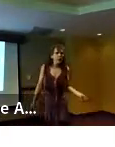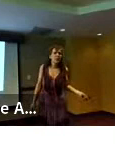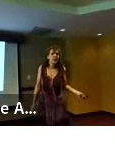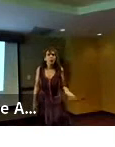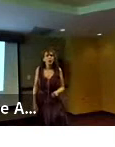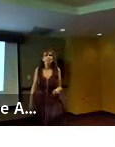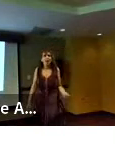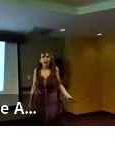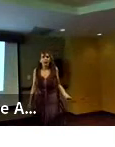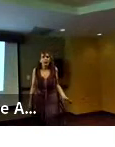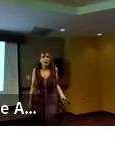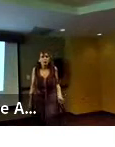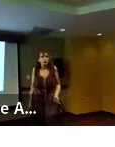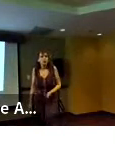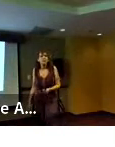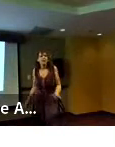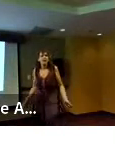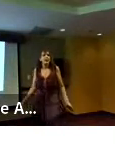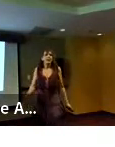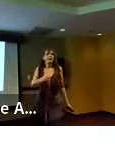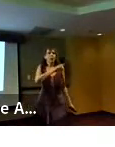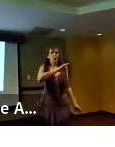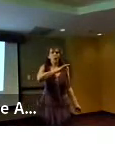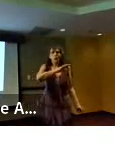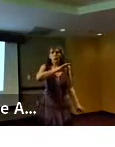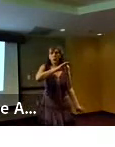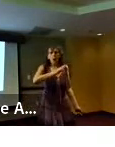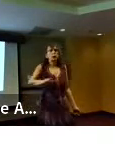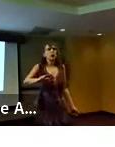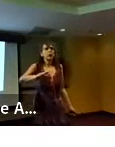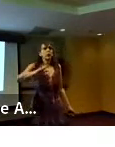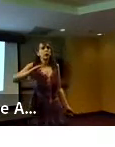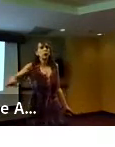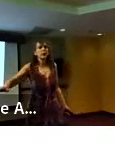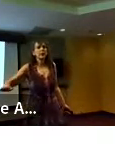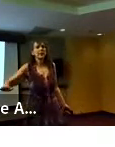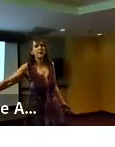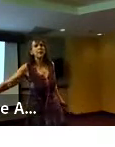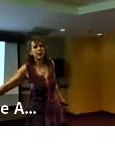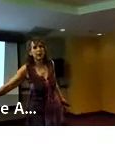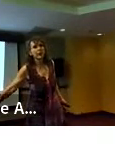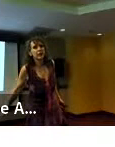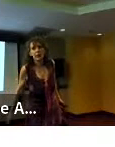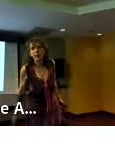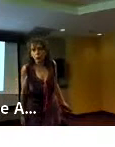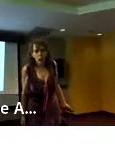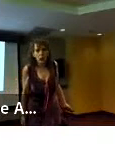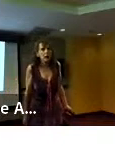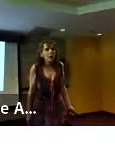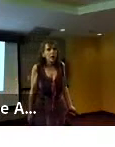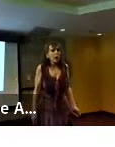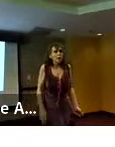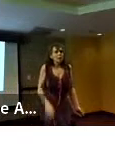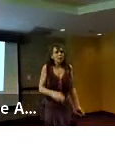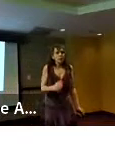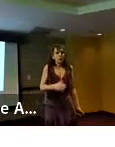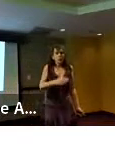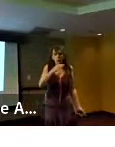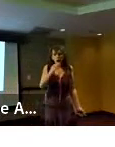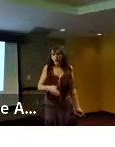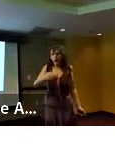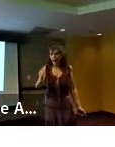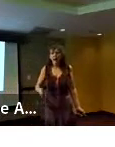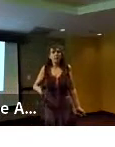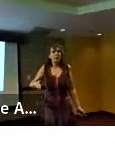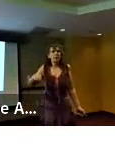or empathy or compassion, which to me are the truly disabling things in this world. Are the